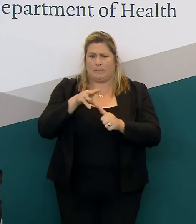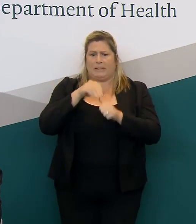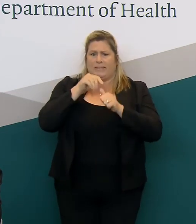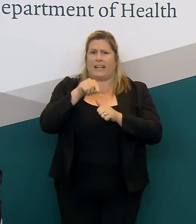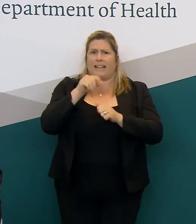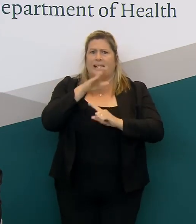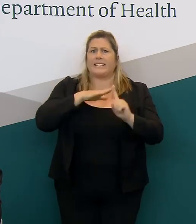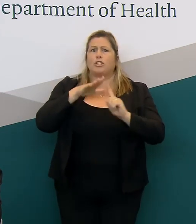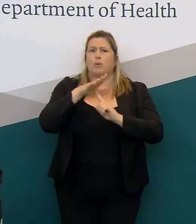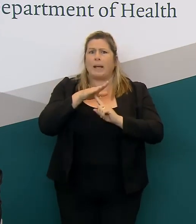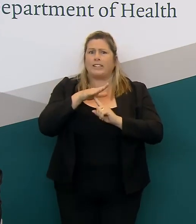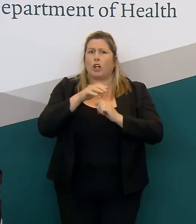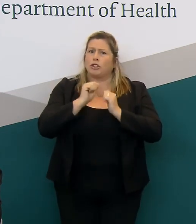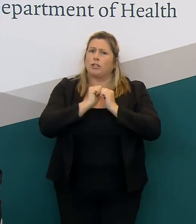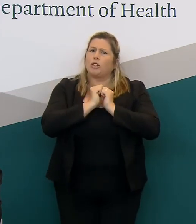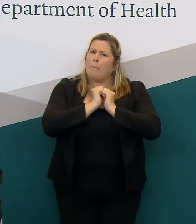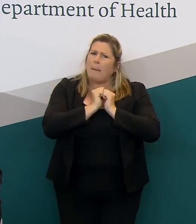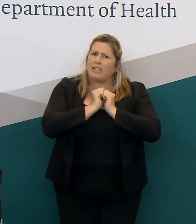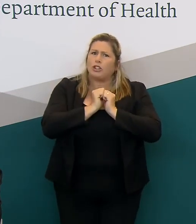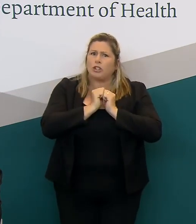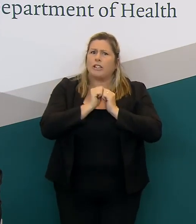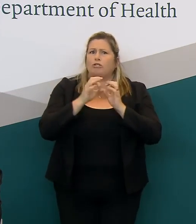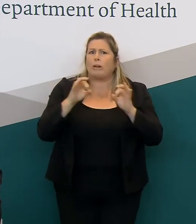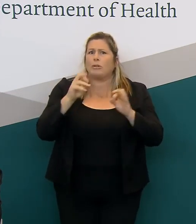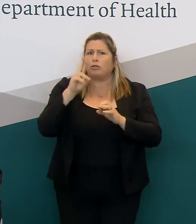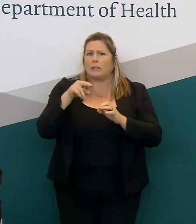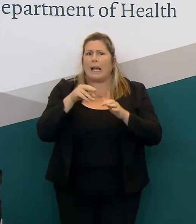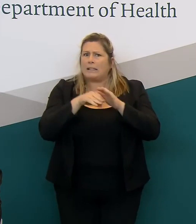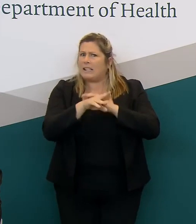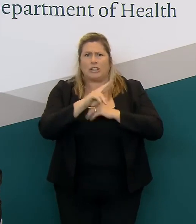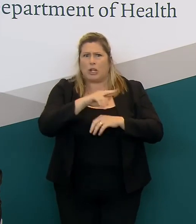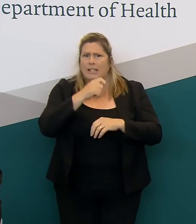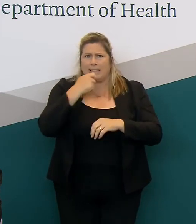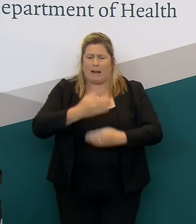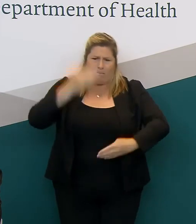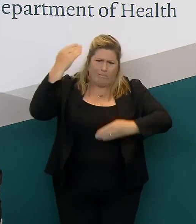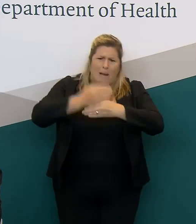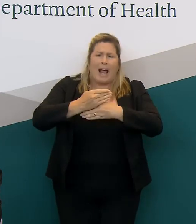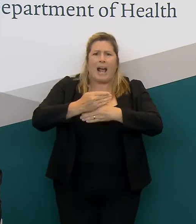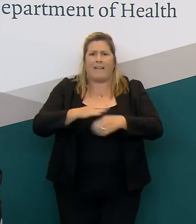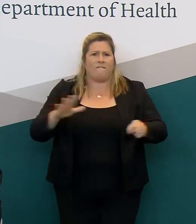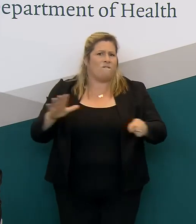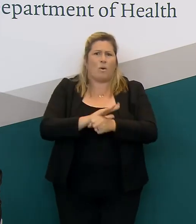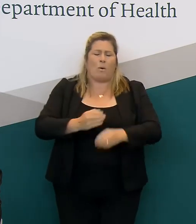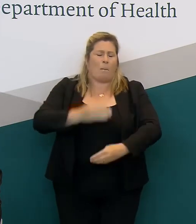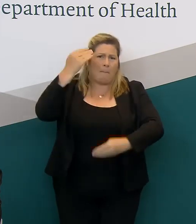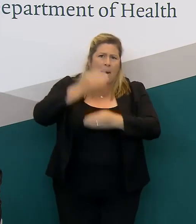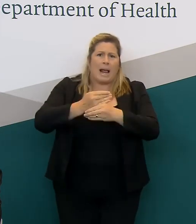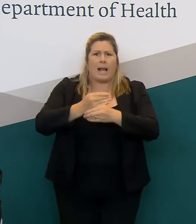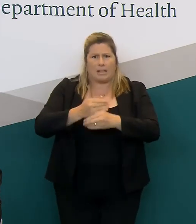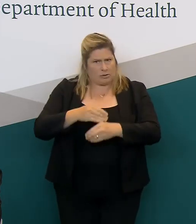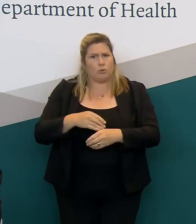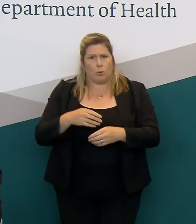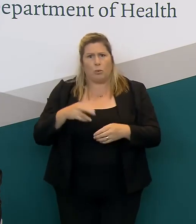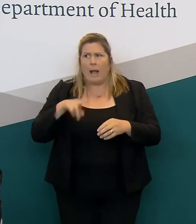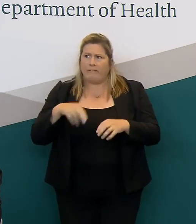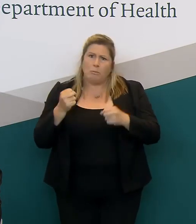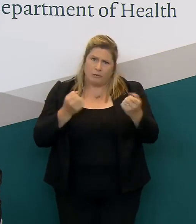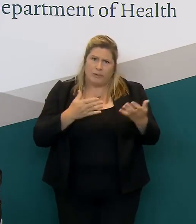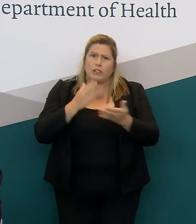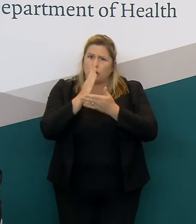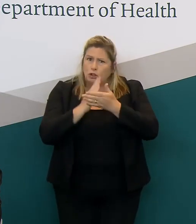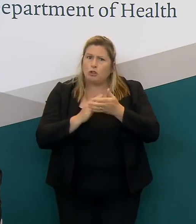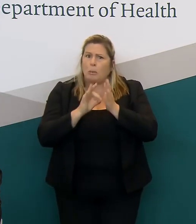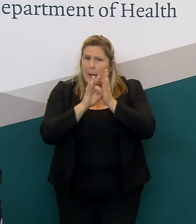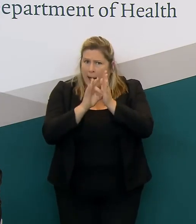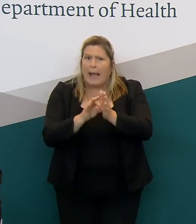people in very compassionate grounds, and so it's not something that's completely forbidden or recommended against. There's a provision for some advice and guidance